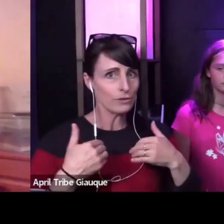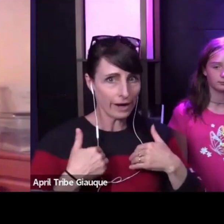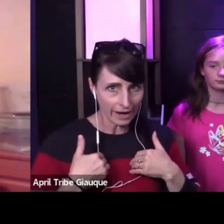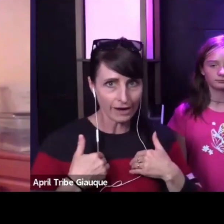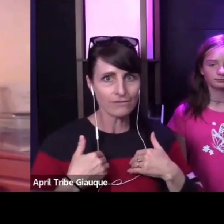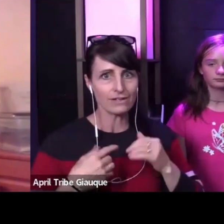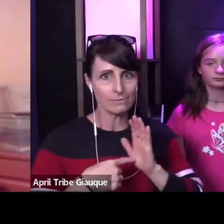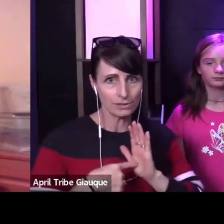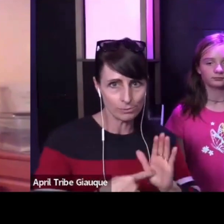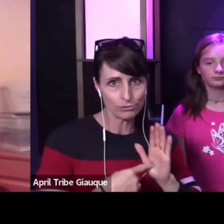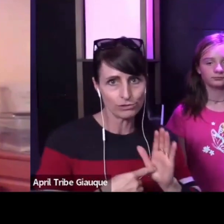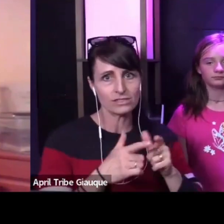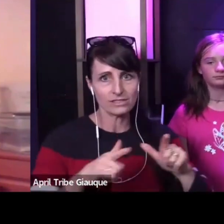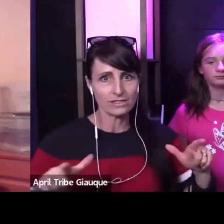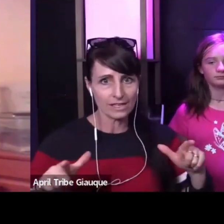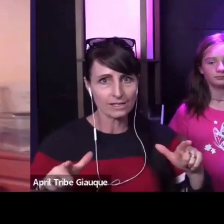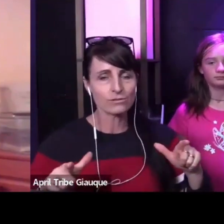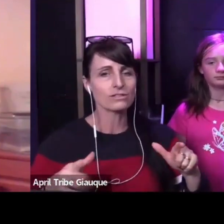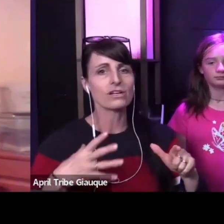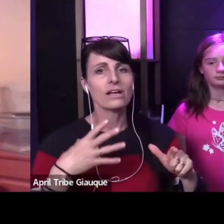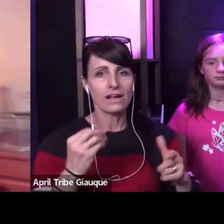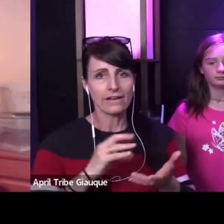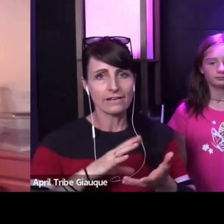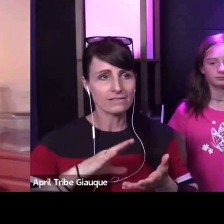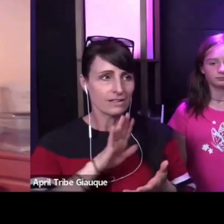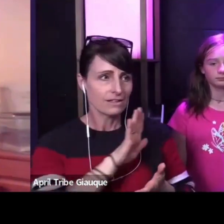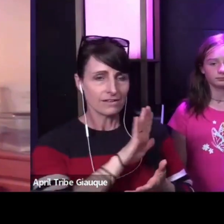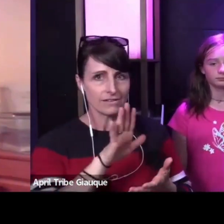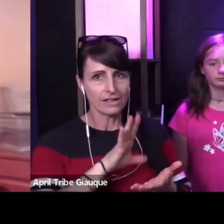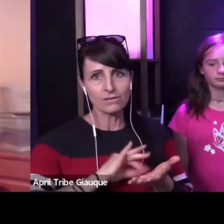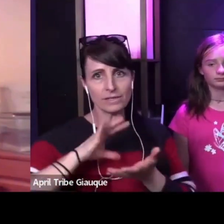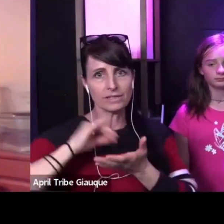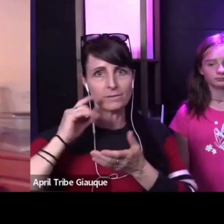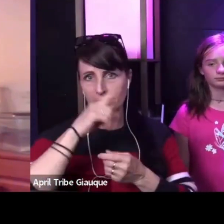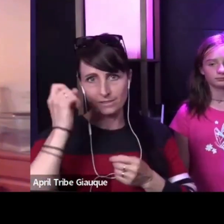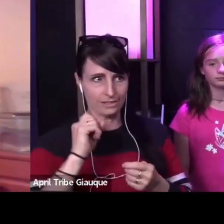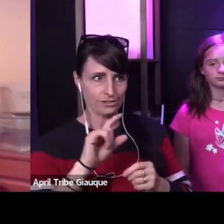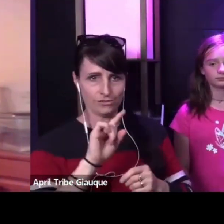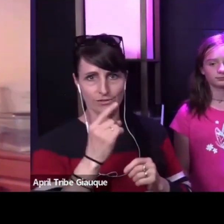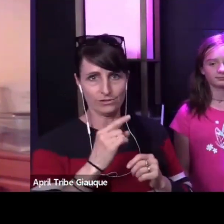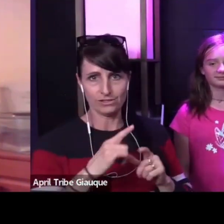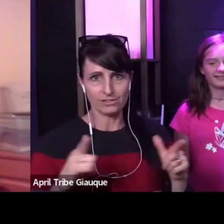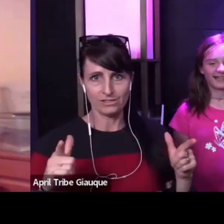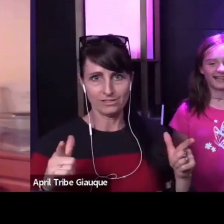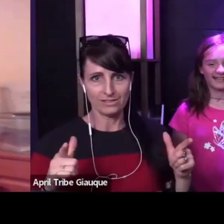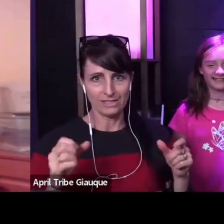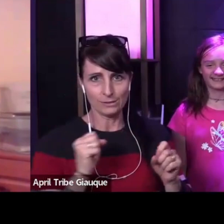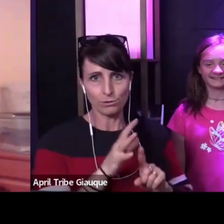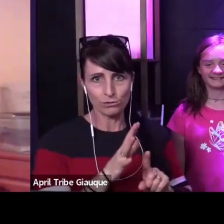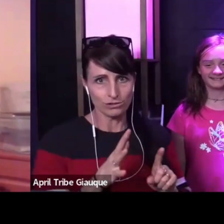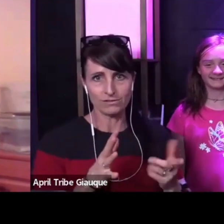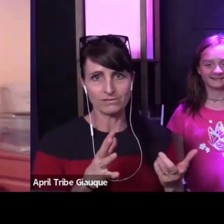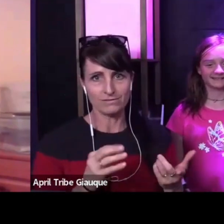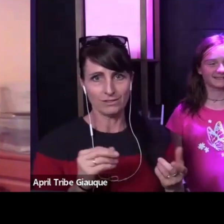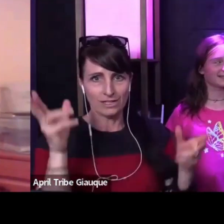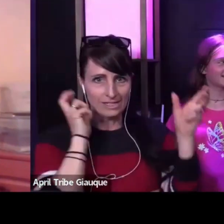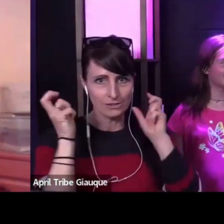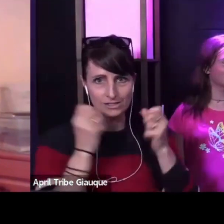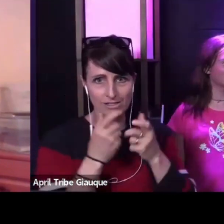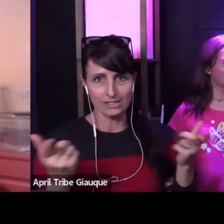the vocabulary that we needed, and then help us to learn how to model the language for my daughters because, they don't have exposure